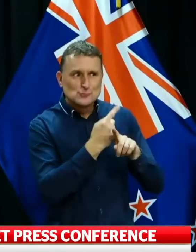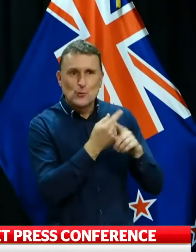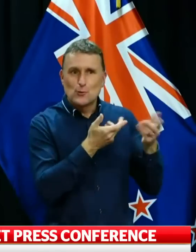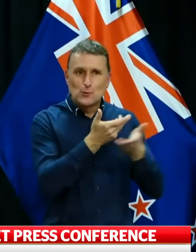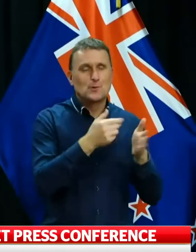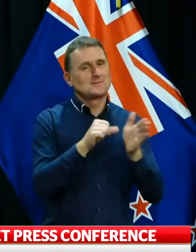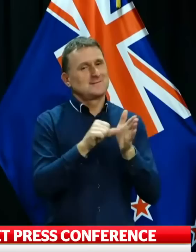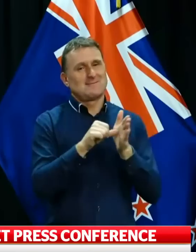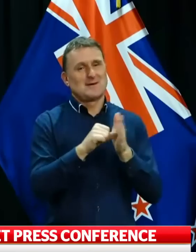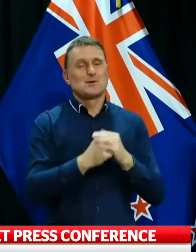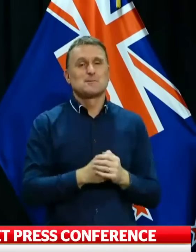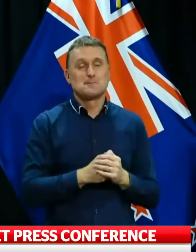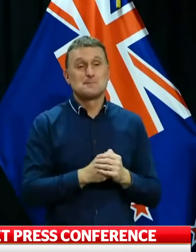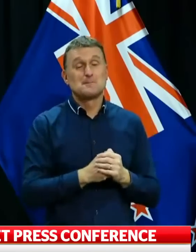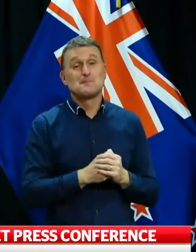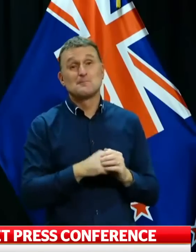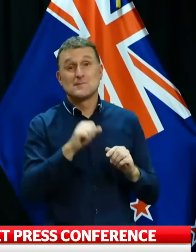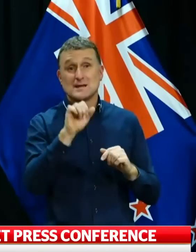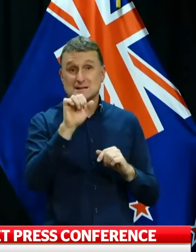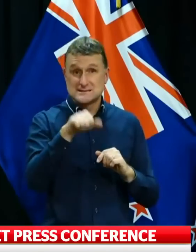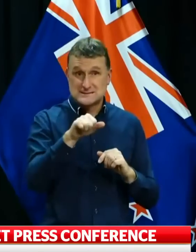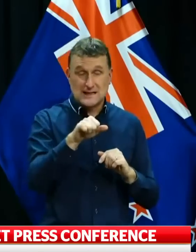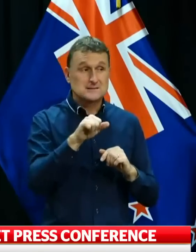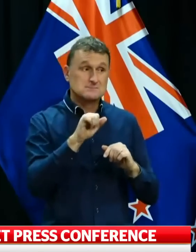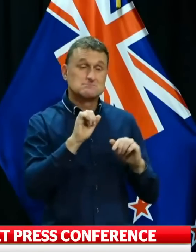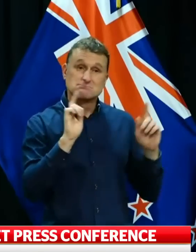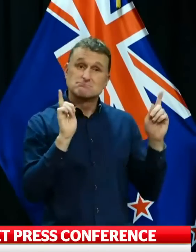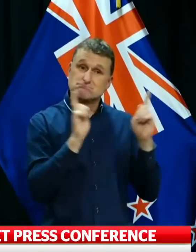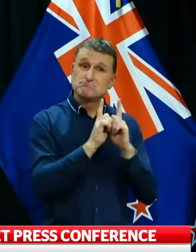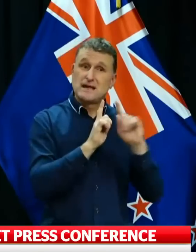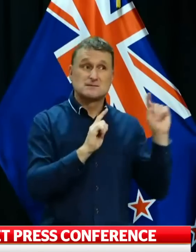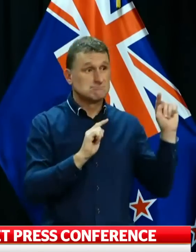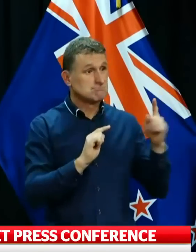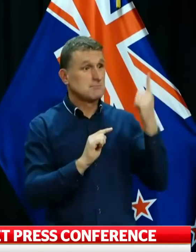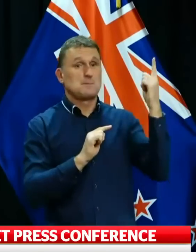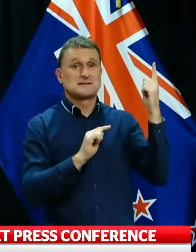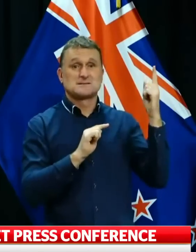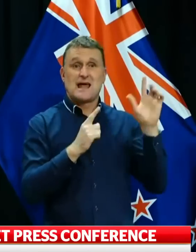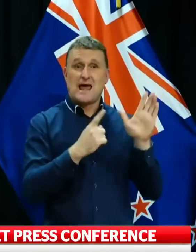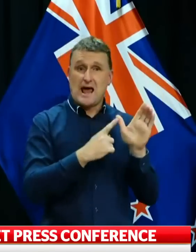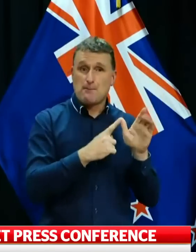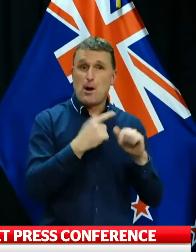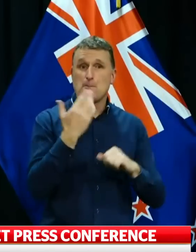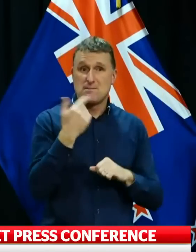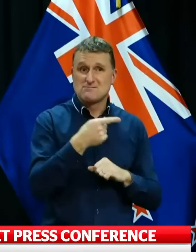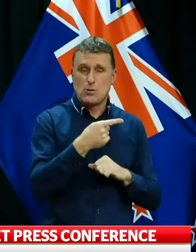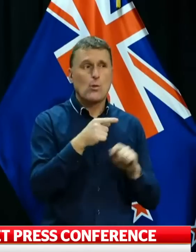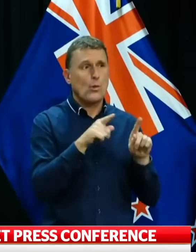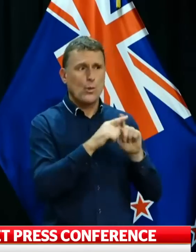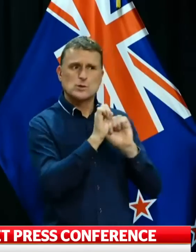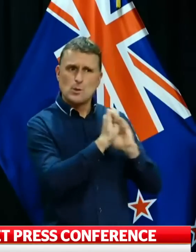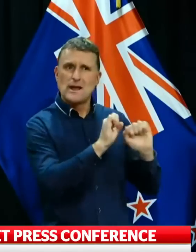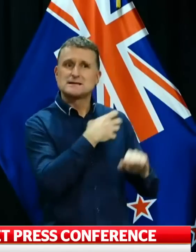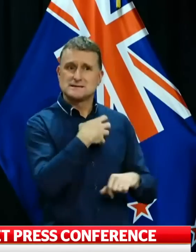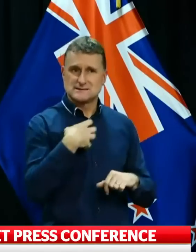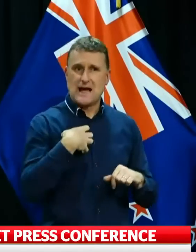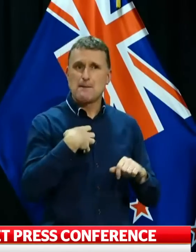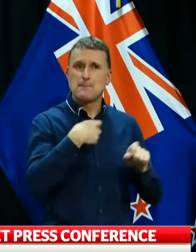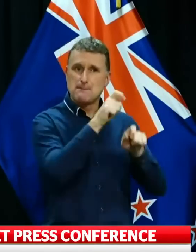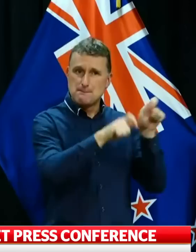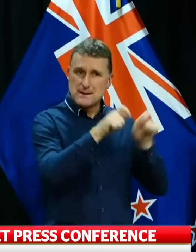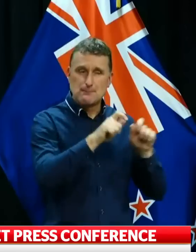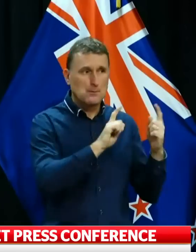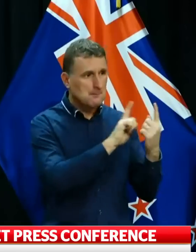another. Yes, I've met Albo on several occasions and some of his other members, and so that's really helpful